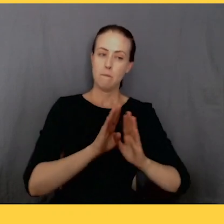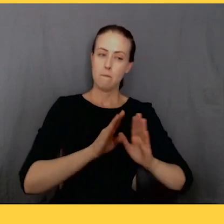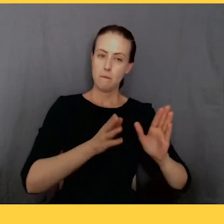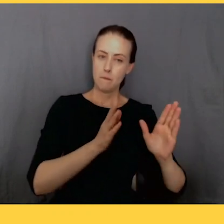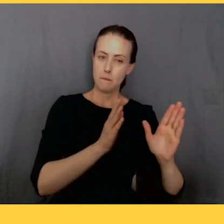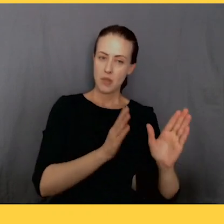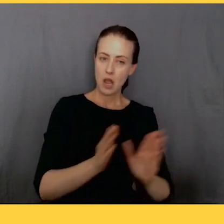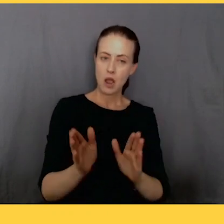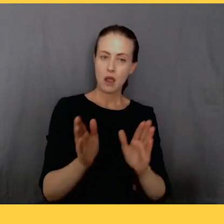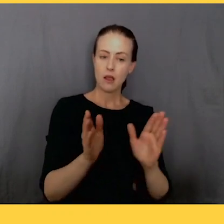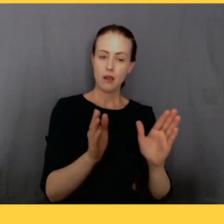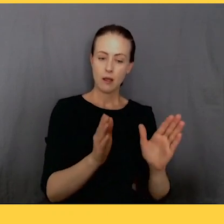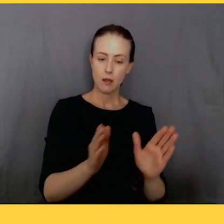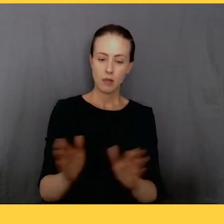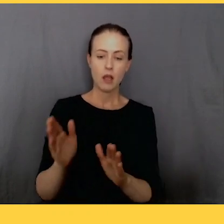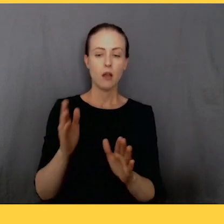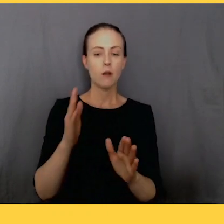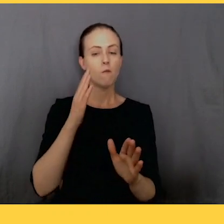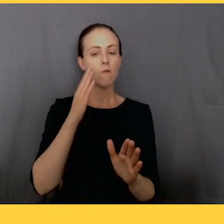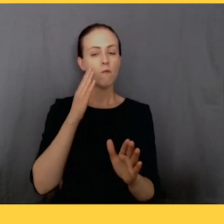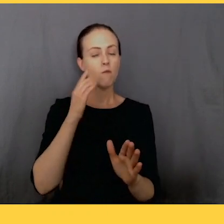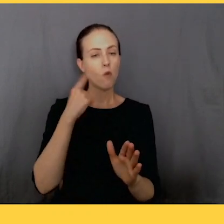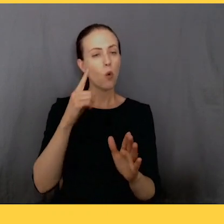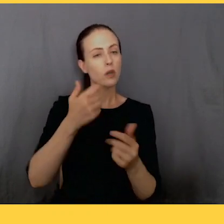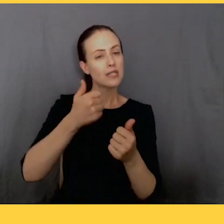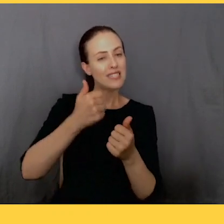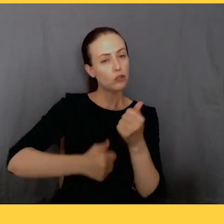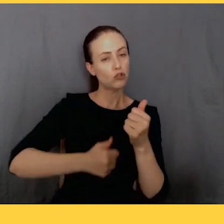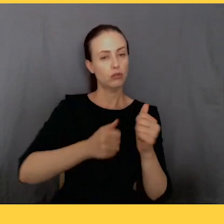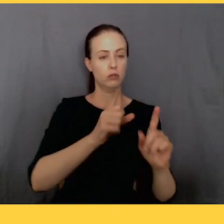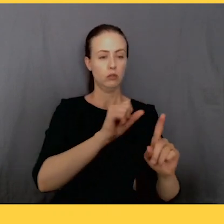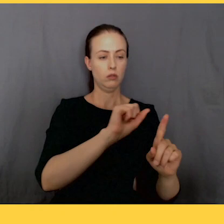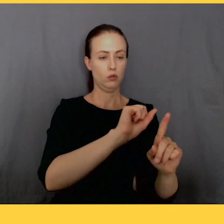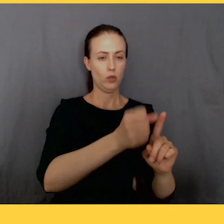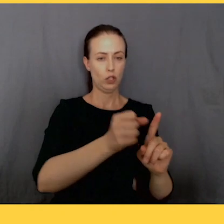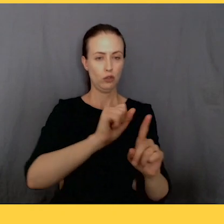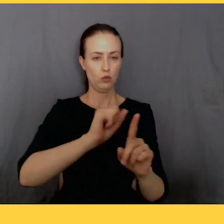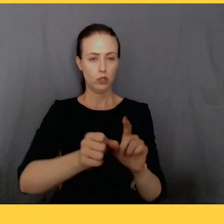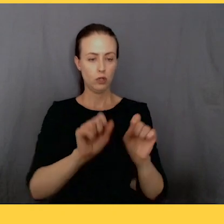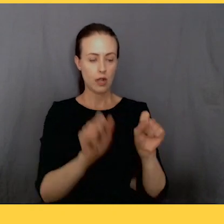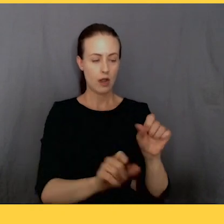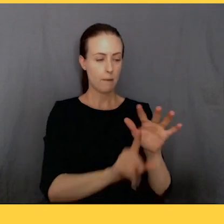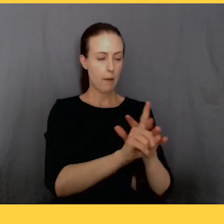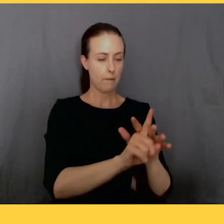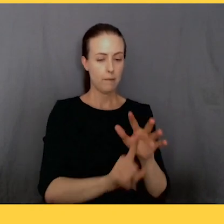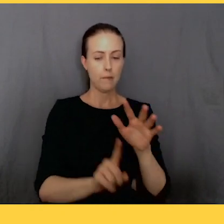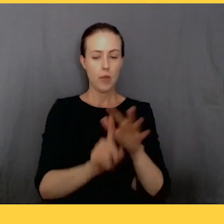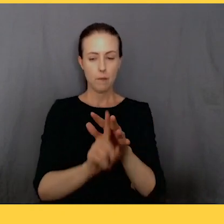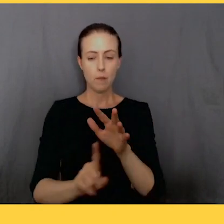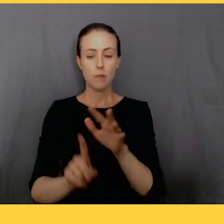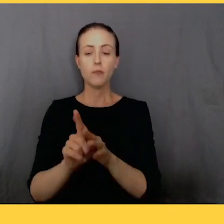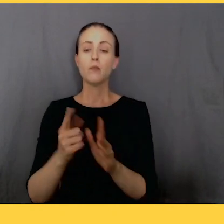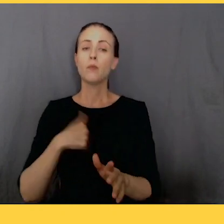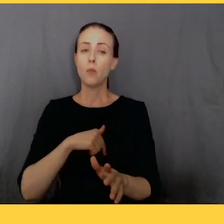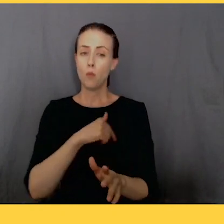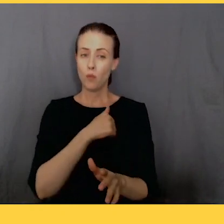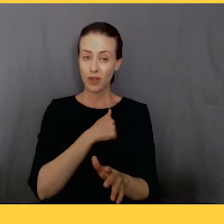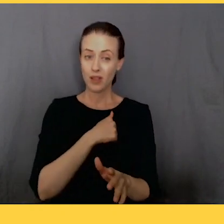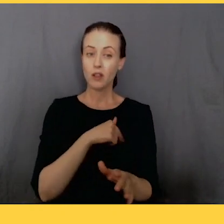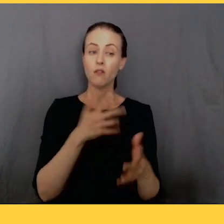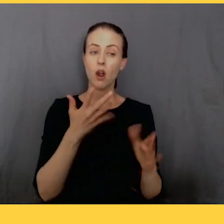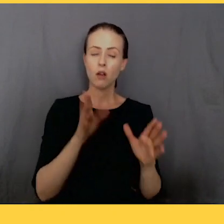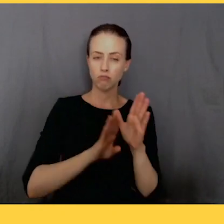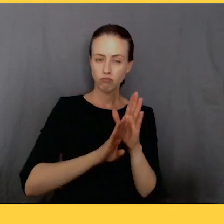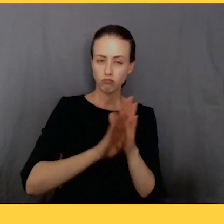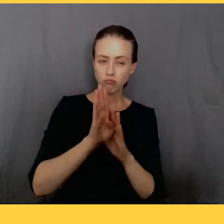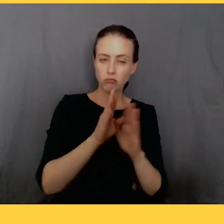specific conditions that are being observed at the time. So we essentially have developed switching programs for each of the circuits